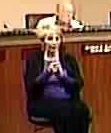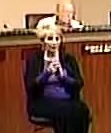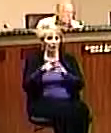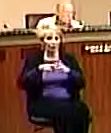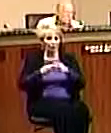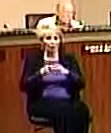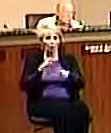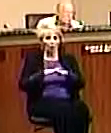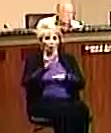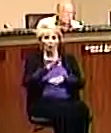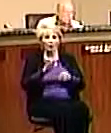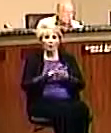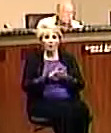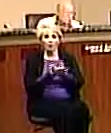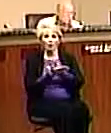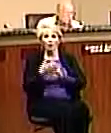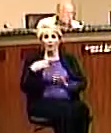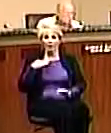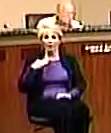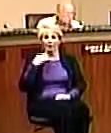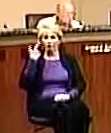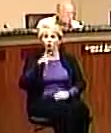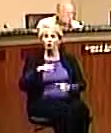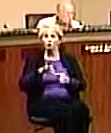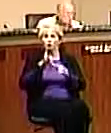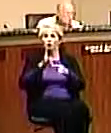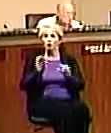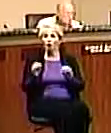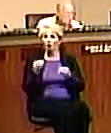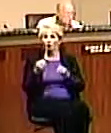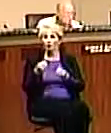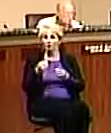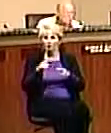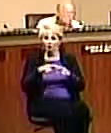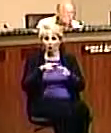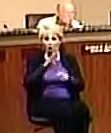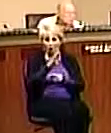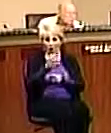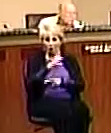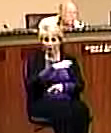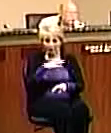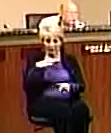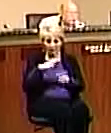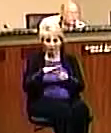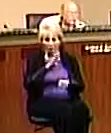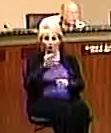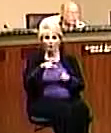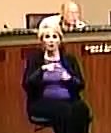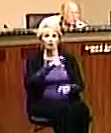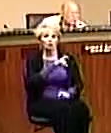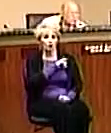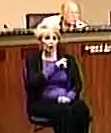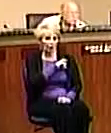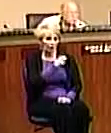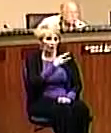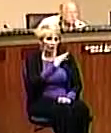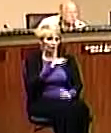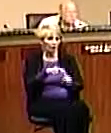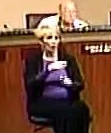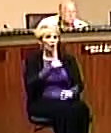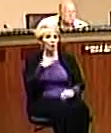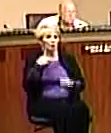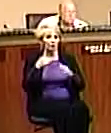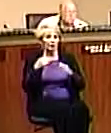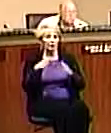effective upon their becoming a candidate for certain offices, namely Burke County Commissioner, Burke County Sheriff, or a member of the